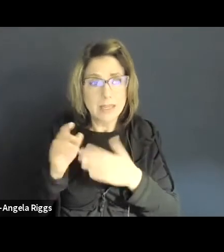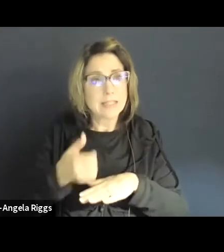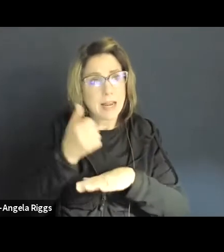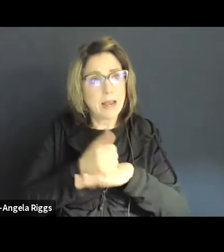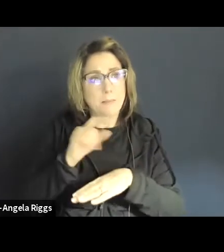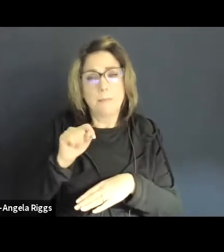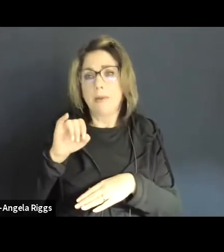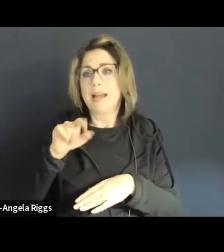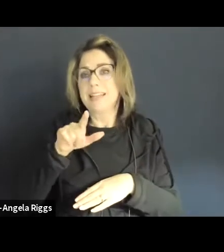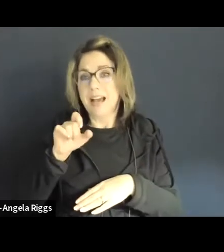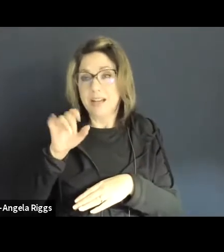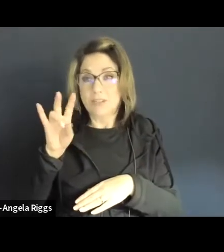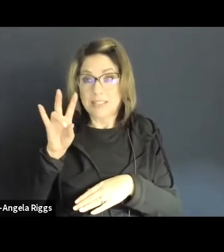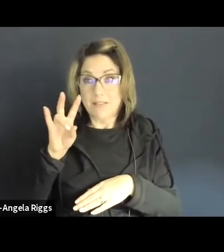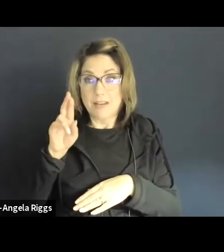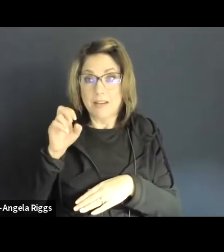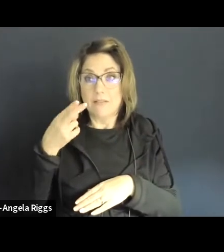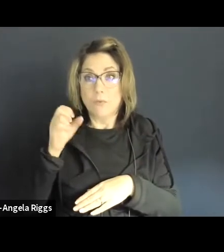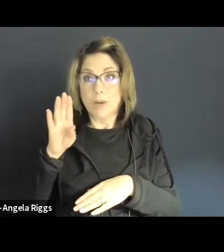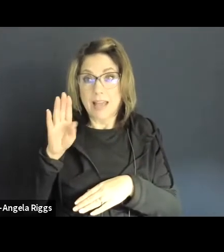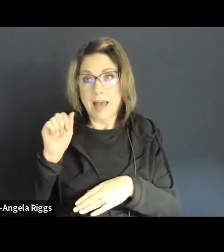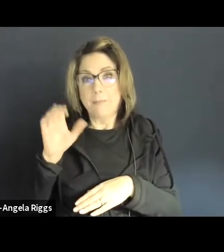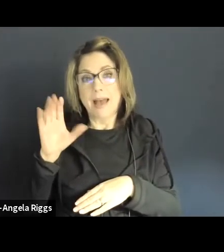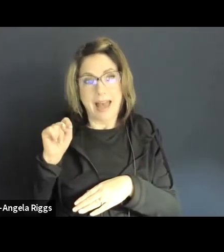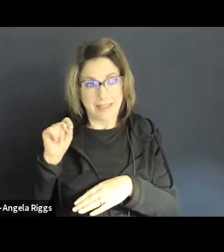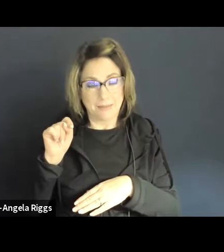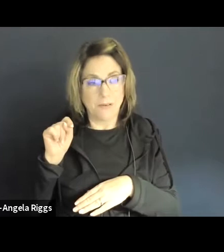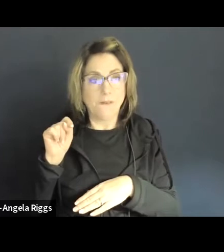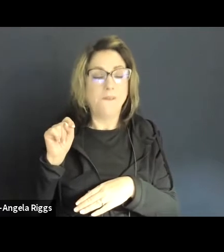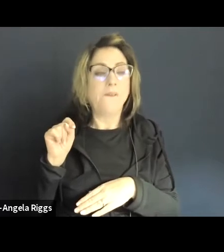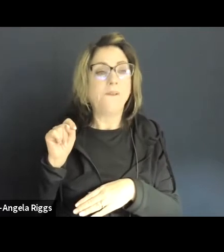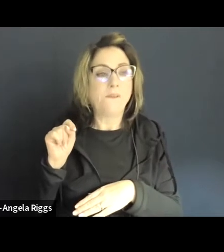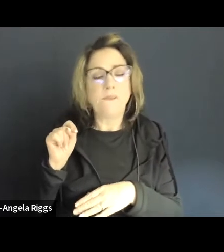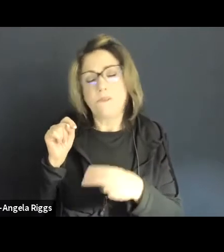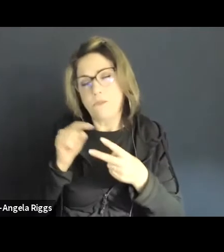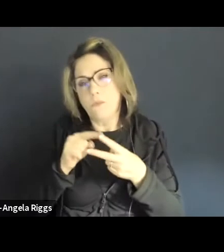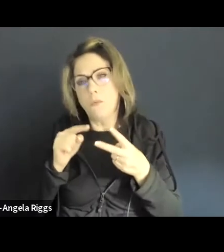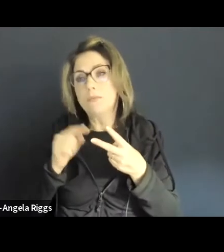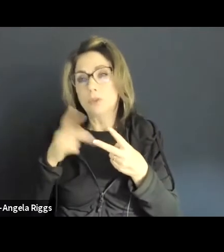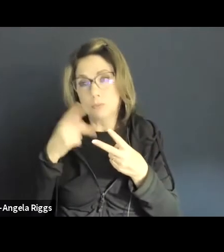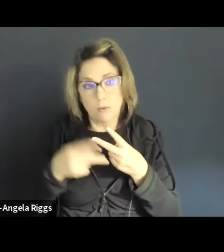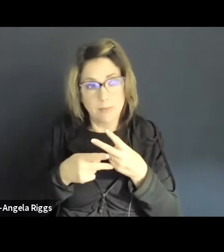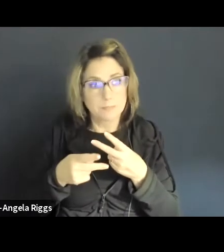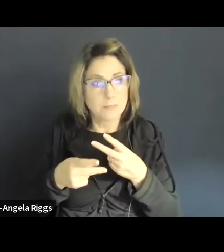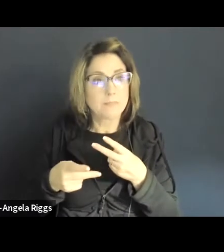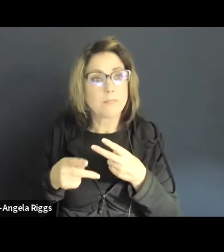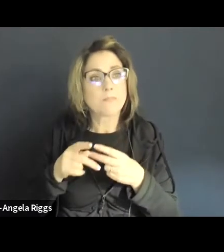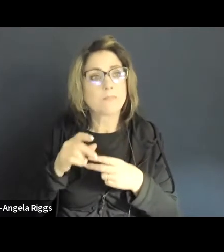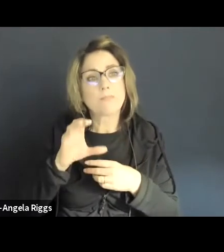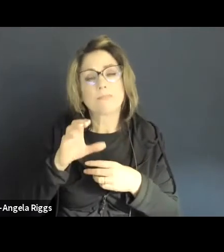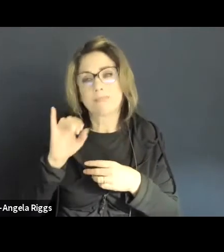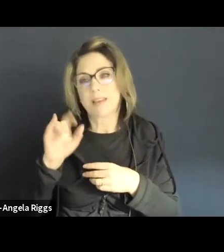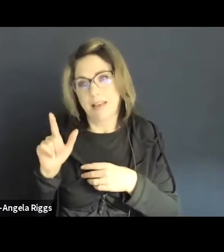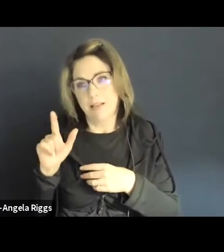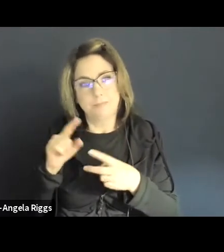VII of the Rehab Act. The Title VII has two programs. It's the Centers for Independent Living